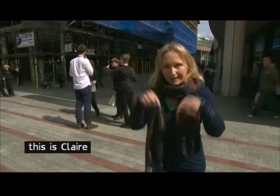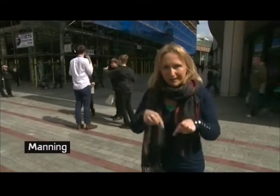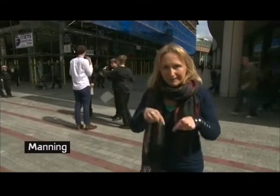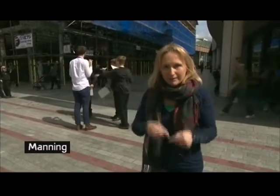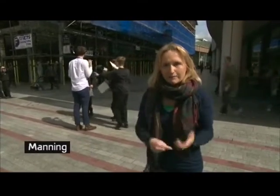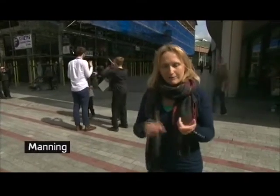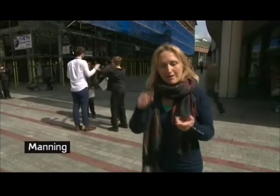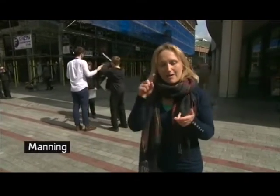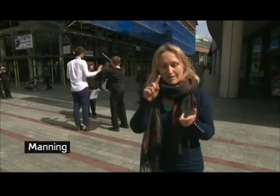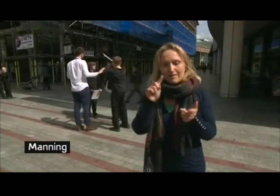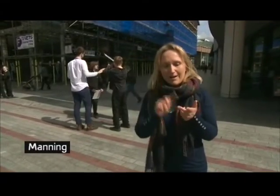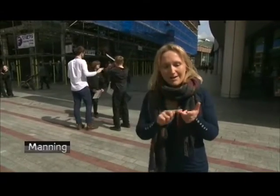here for